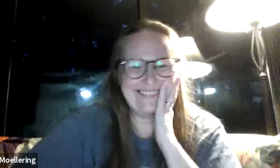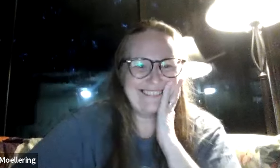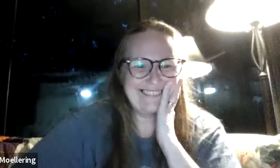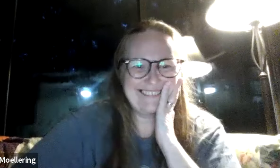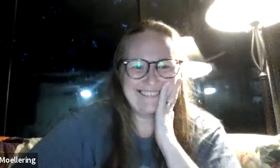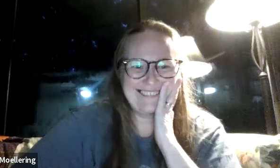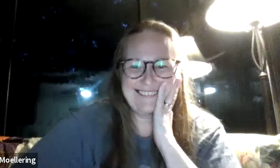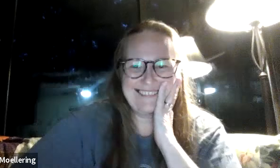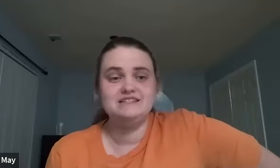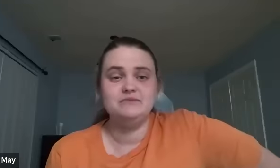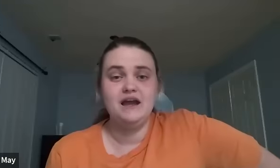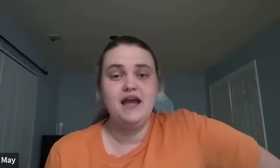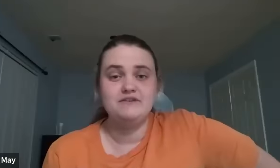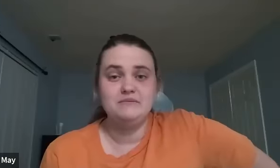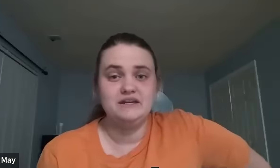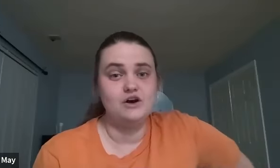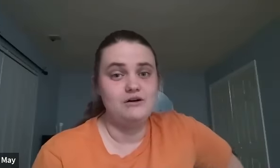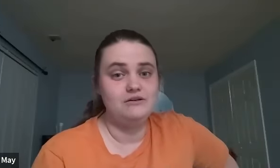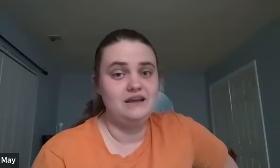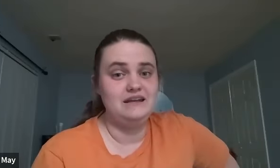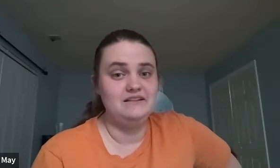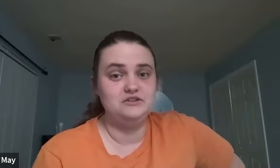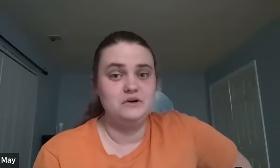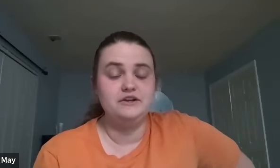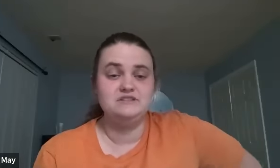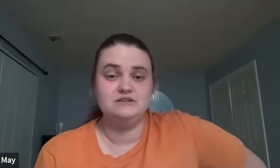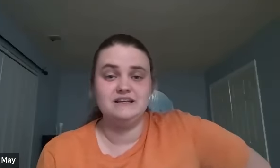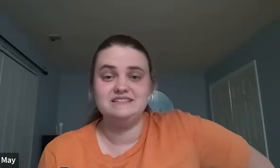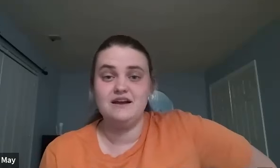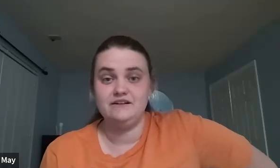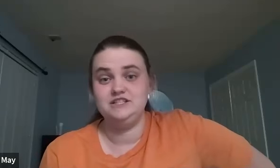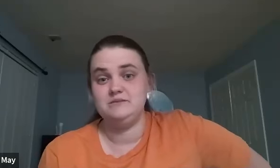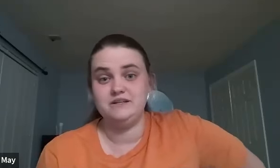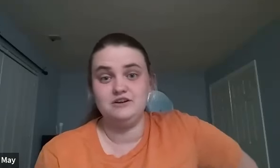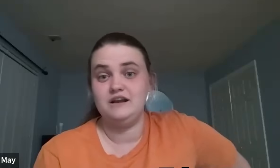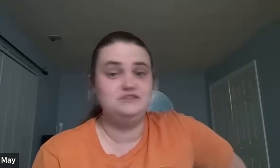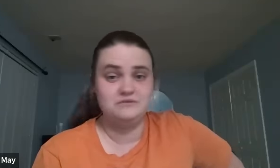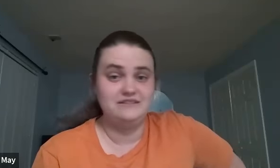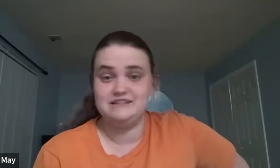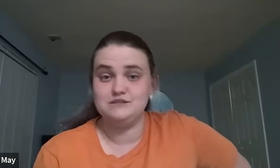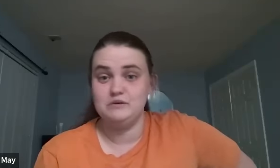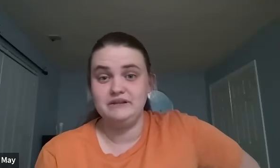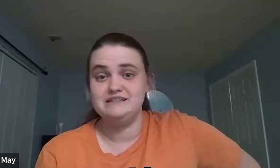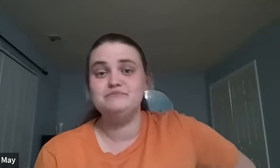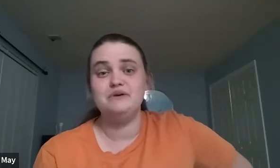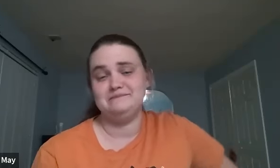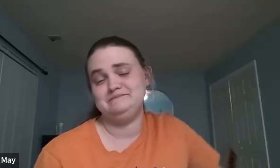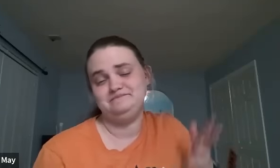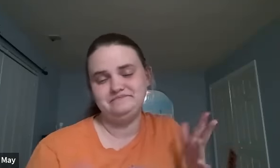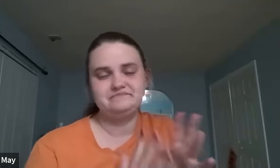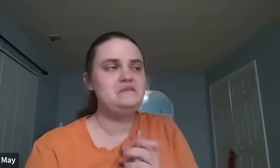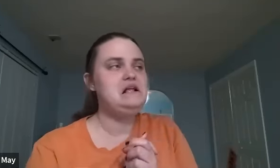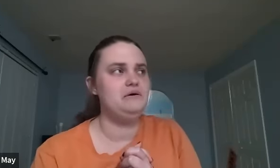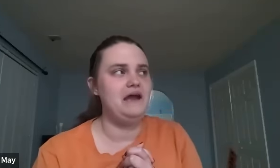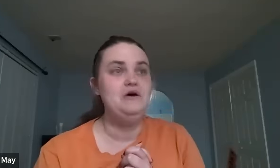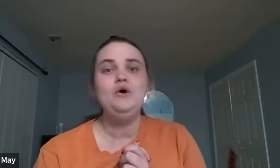this is a bad place to be. I have a big dog and a little one who still likes to act like she's a big dog. I don't think that's a smart place, but okay, we'll